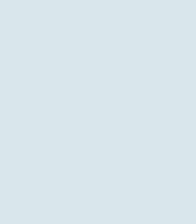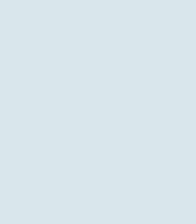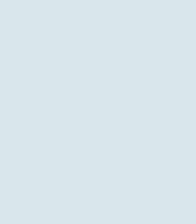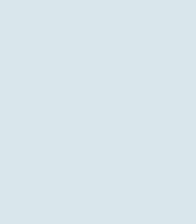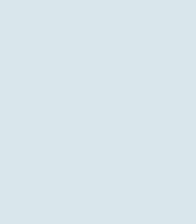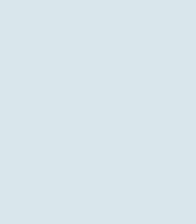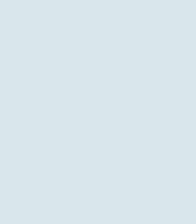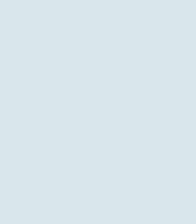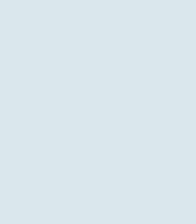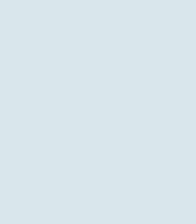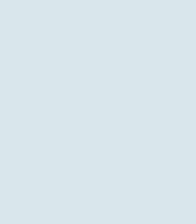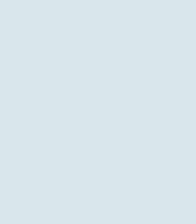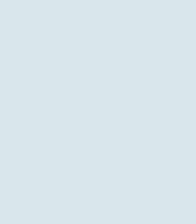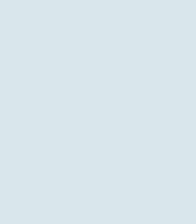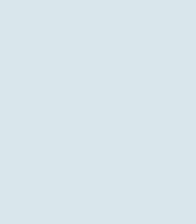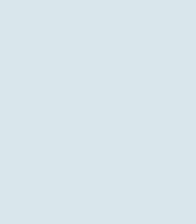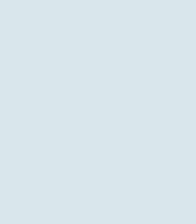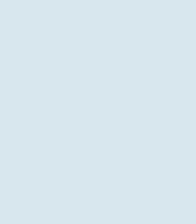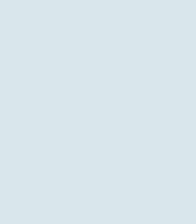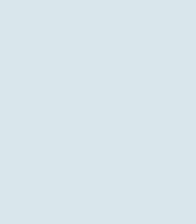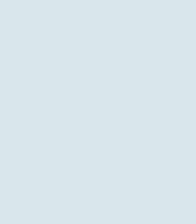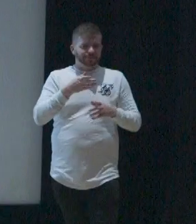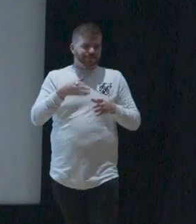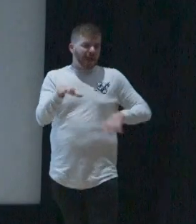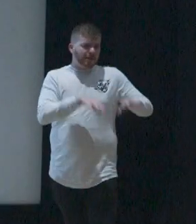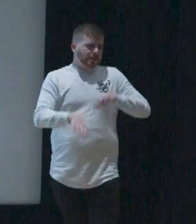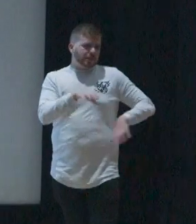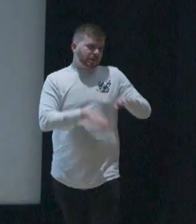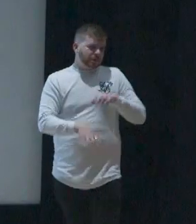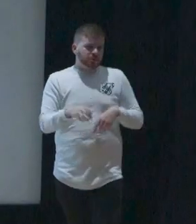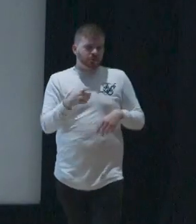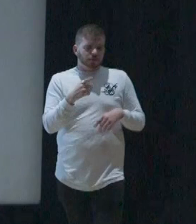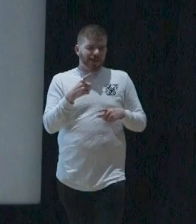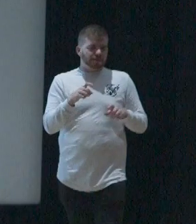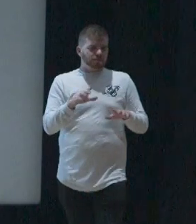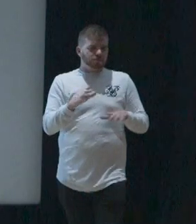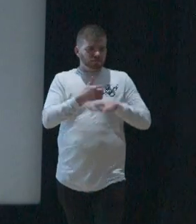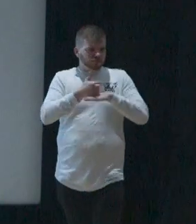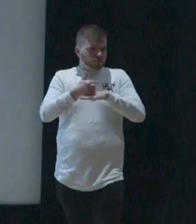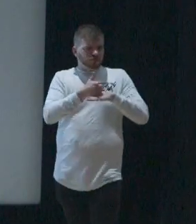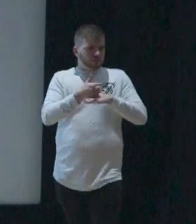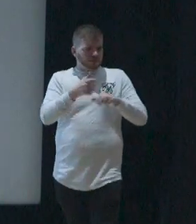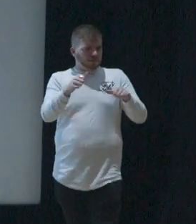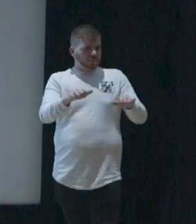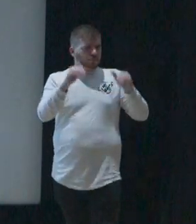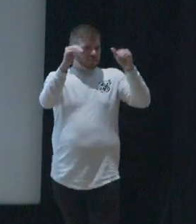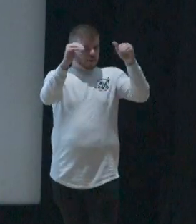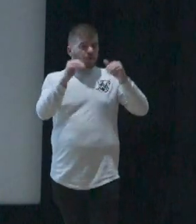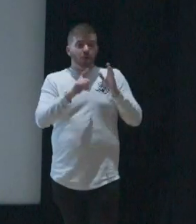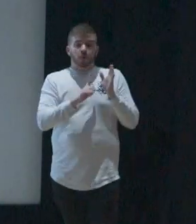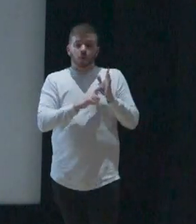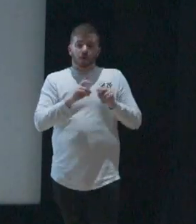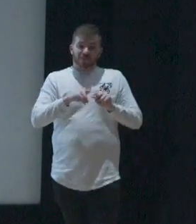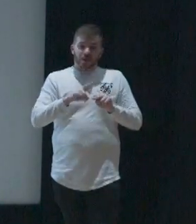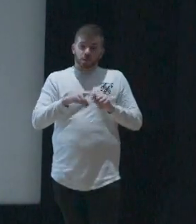accuracy essence, something his apothecary made up to steady the hand and the mind. So Lord Fleetwood has basically been our guide to all